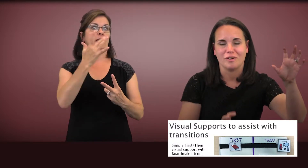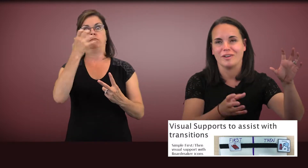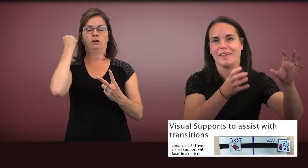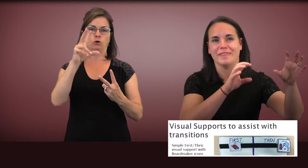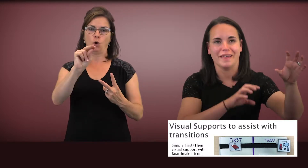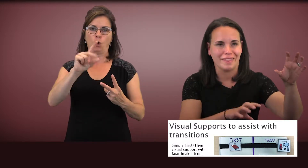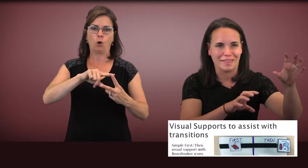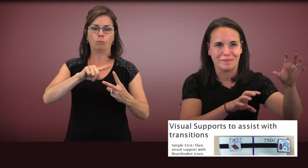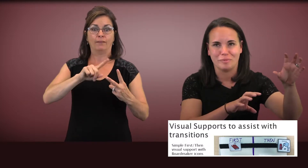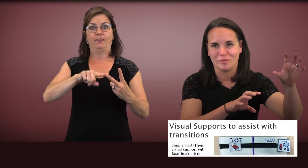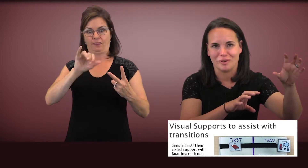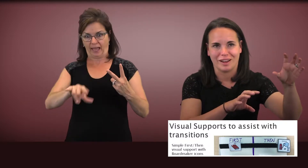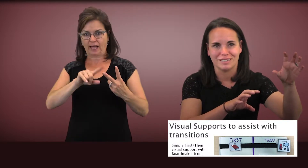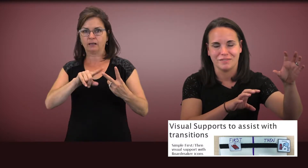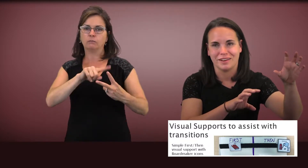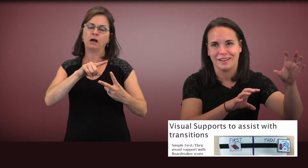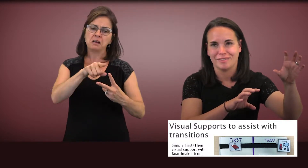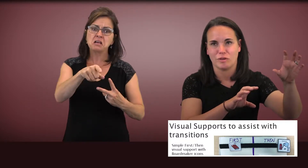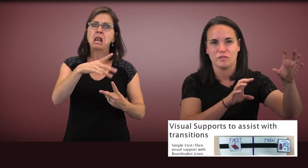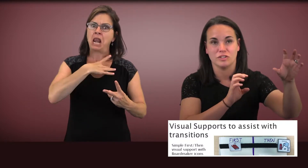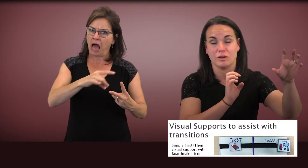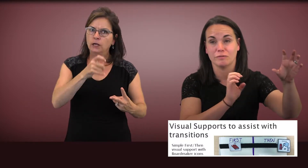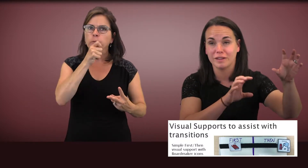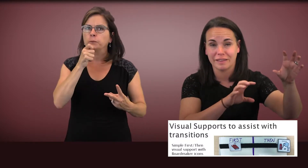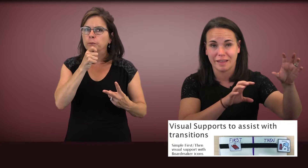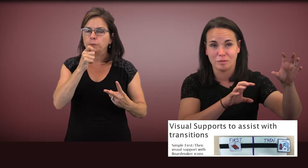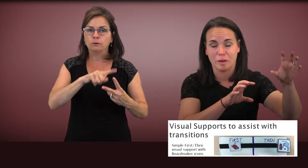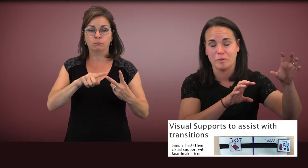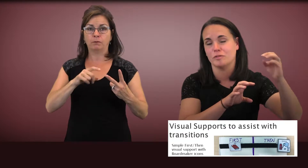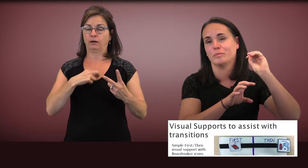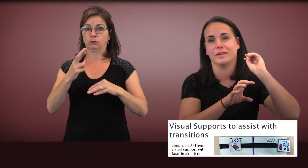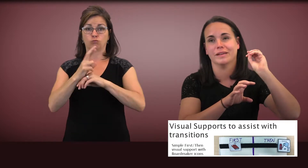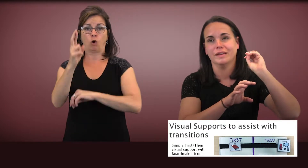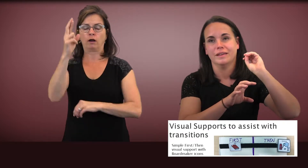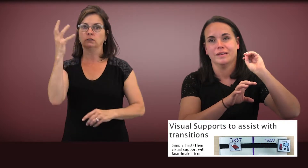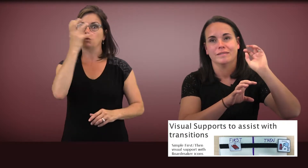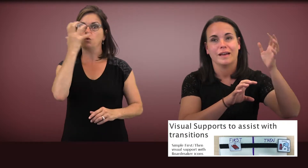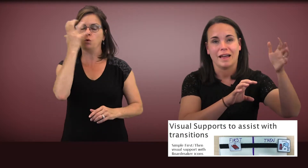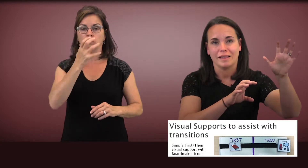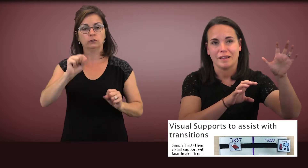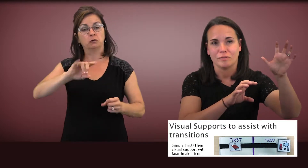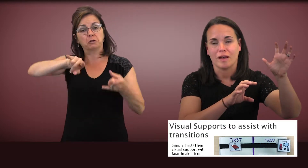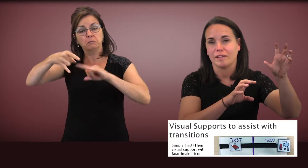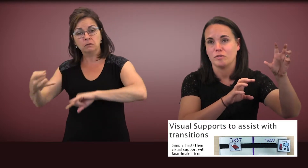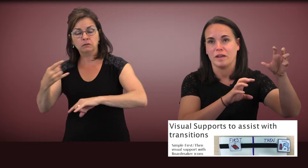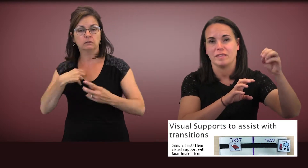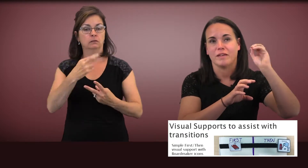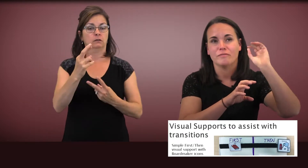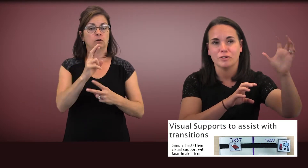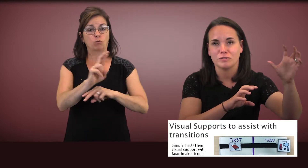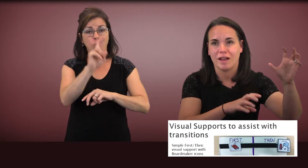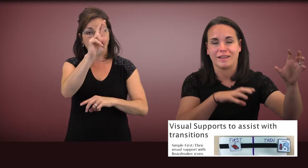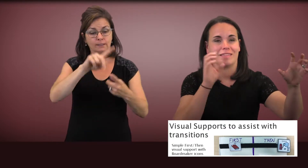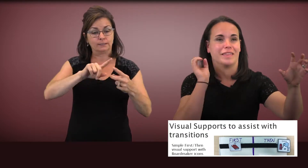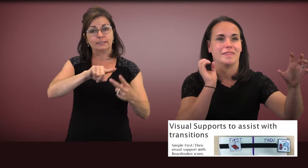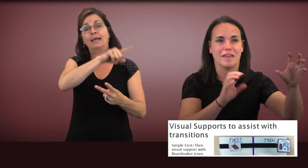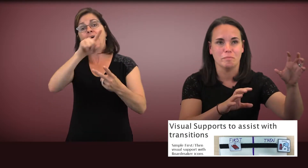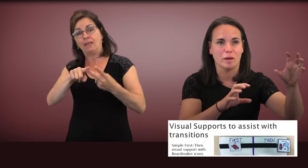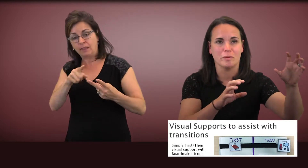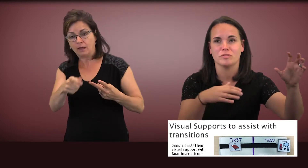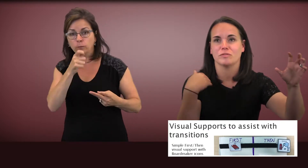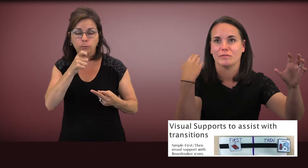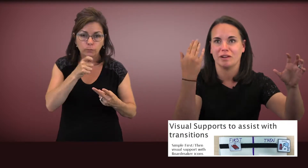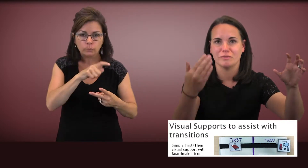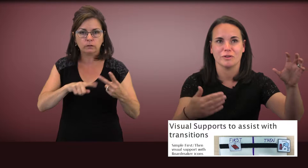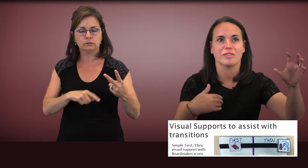less preferred and then this preferred activity. So if the child really likes bubbles but kind of likes rockets, you might say first rockets and